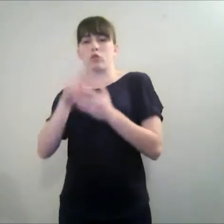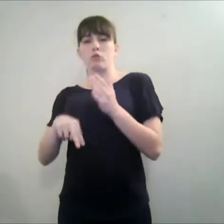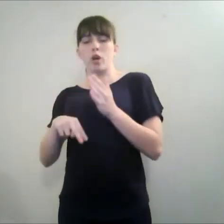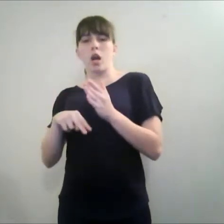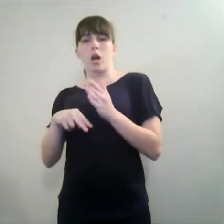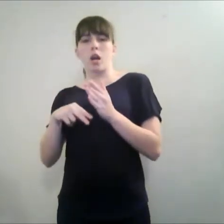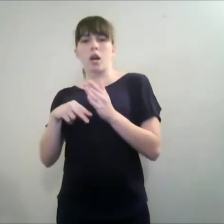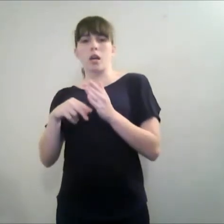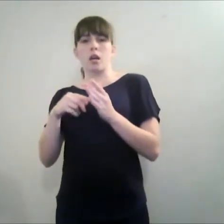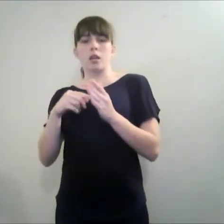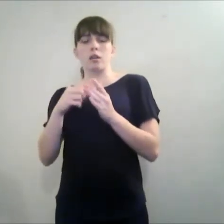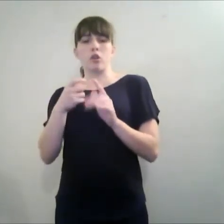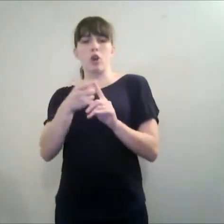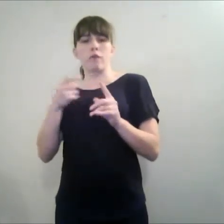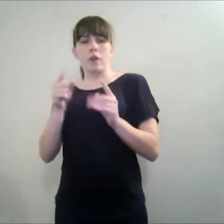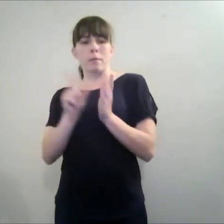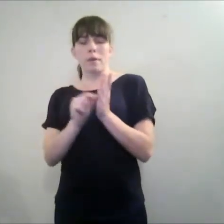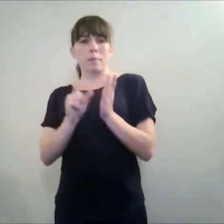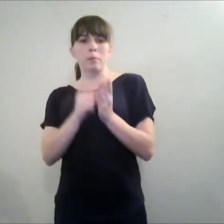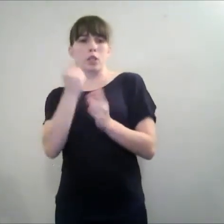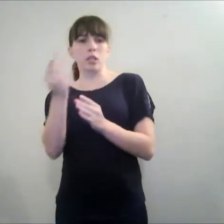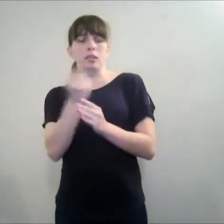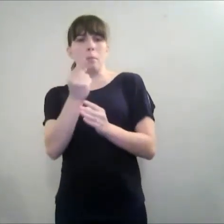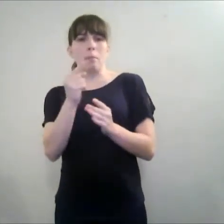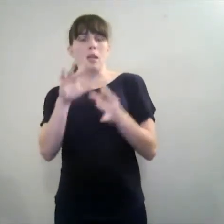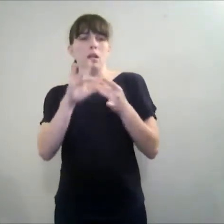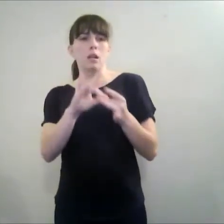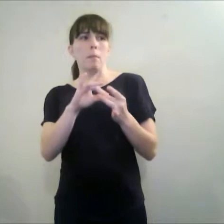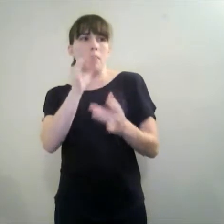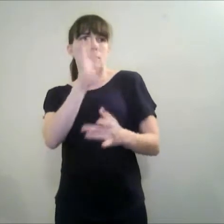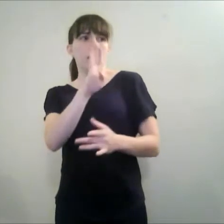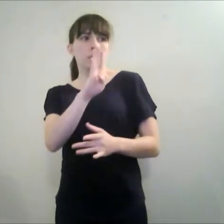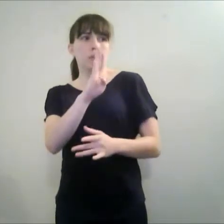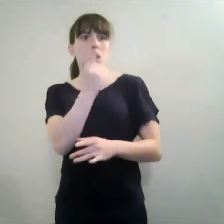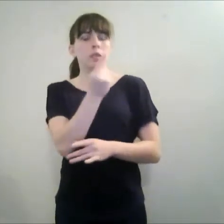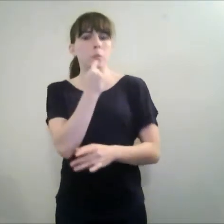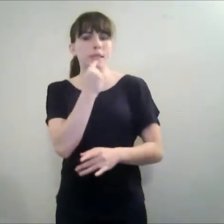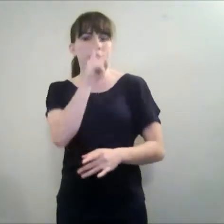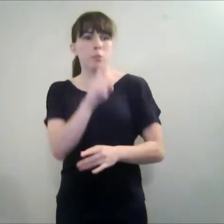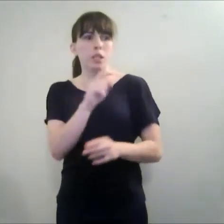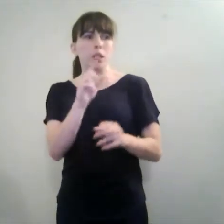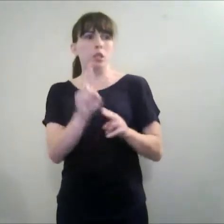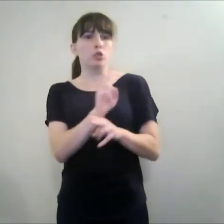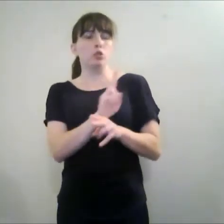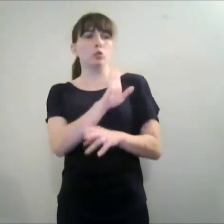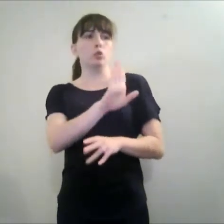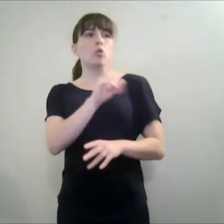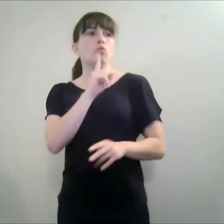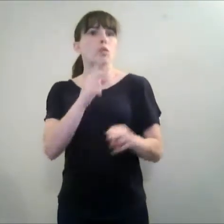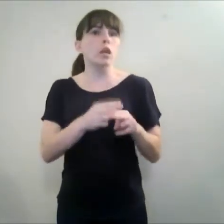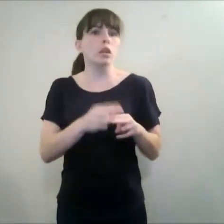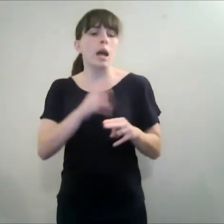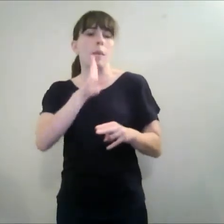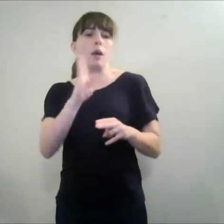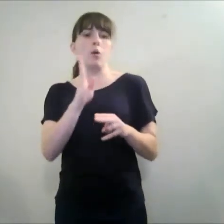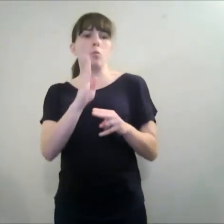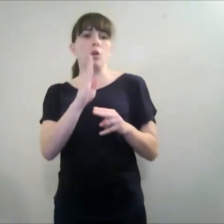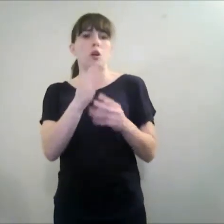Facebook saying, well, we need to make everybody use their real names, and then that's basically all the problems solved. And that's so wrong. That's such